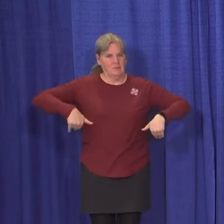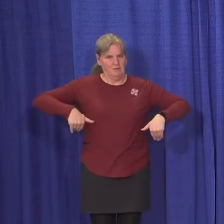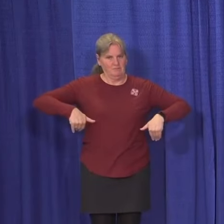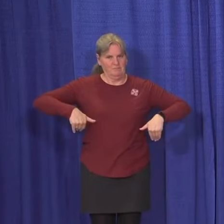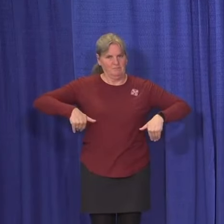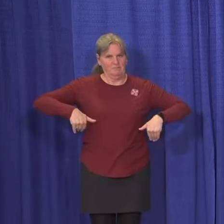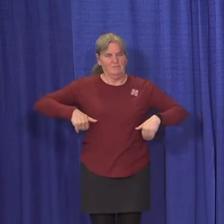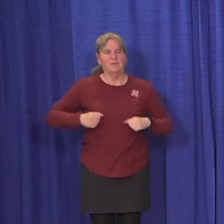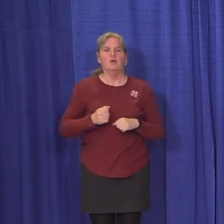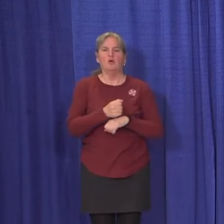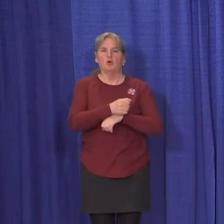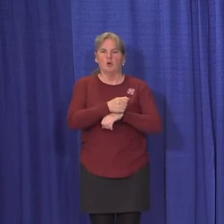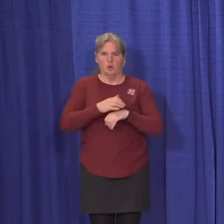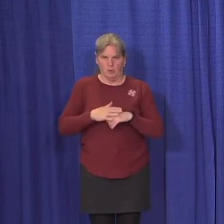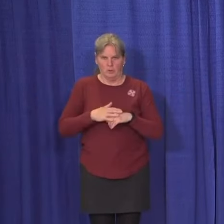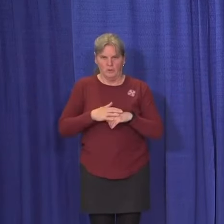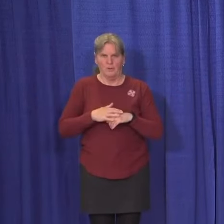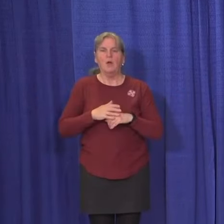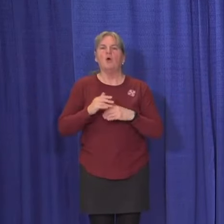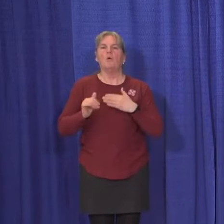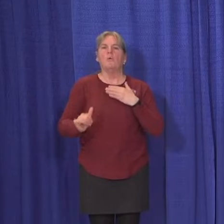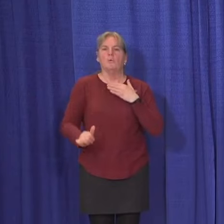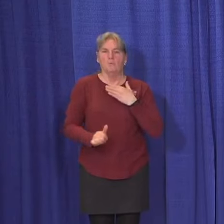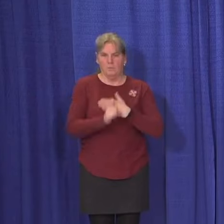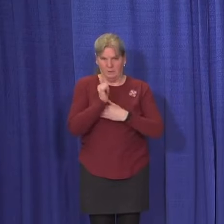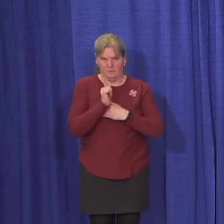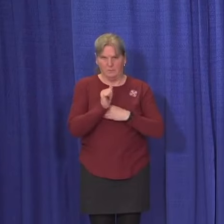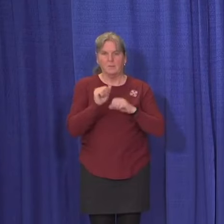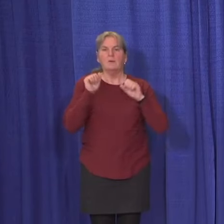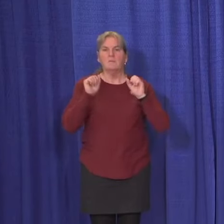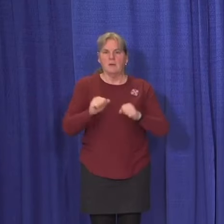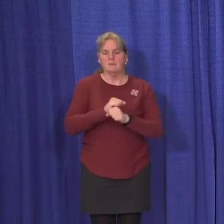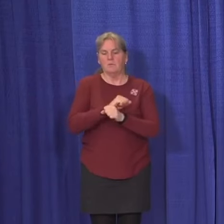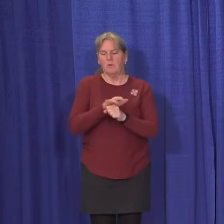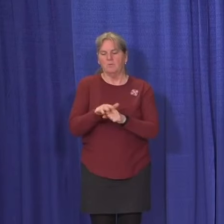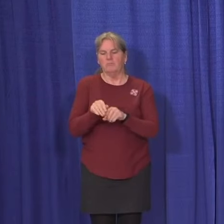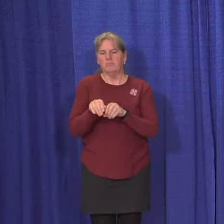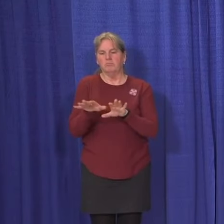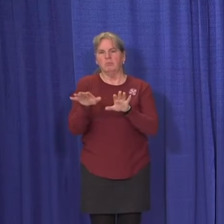early is still risky and could still result in either outbreaks or